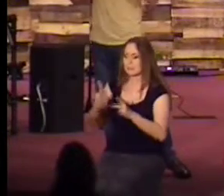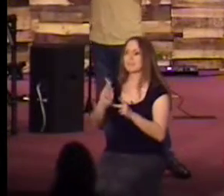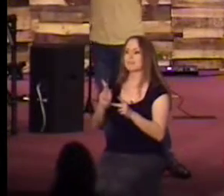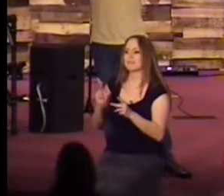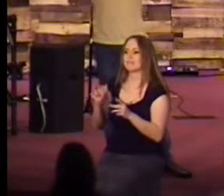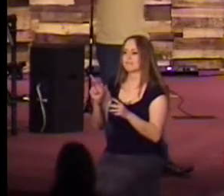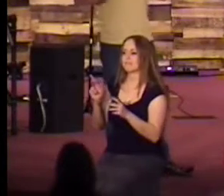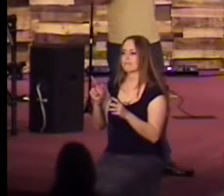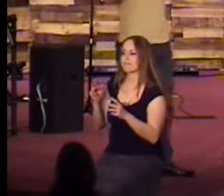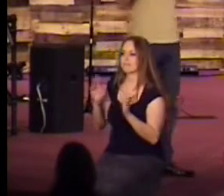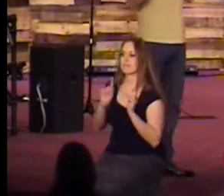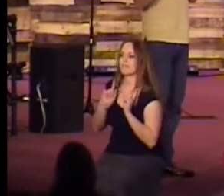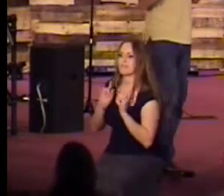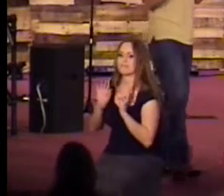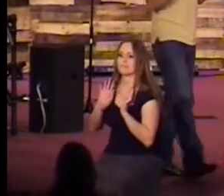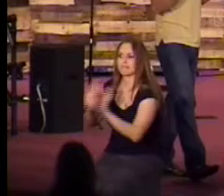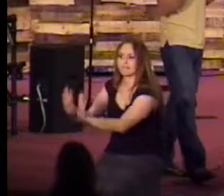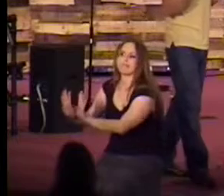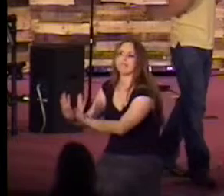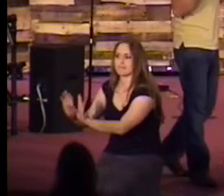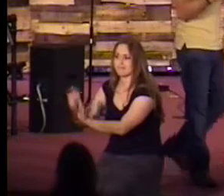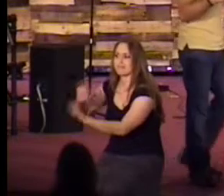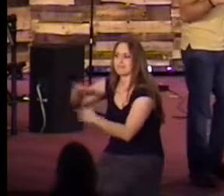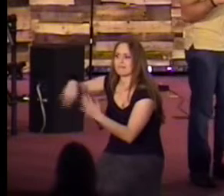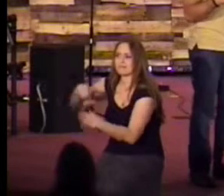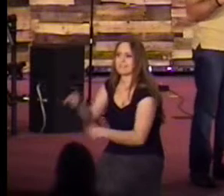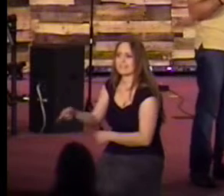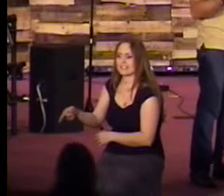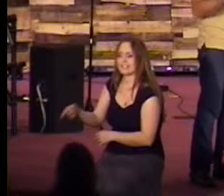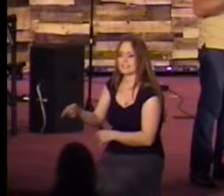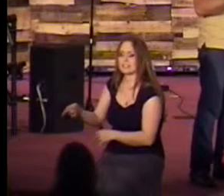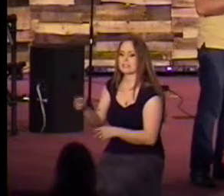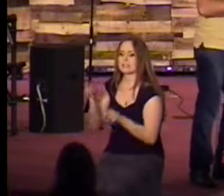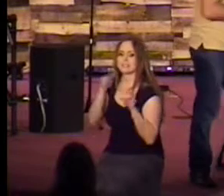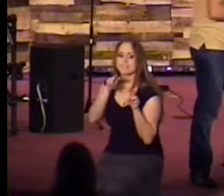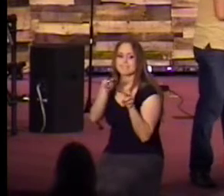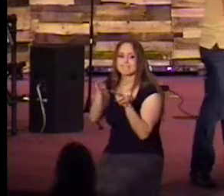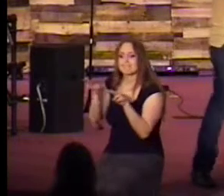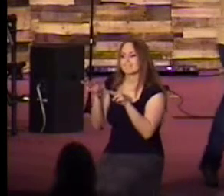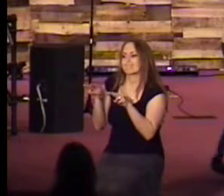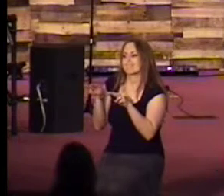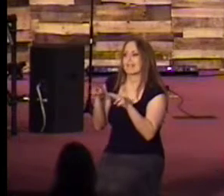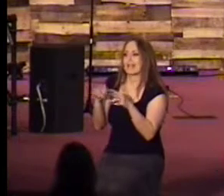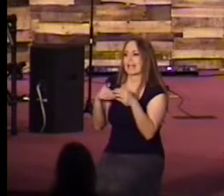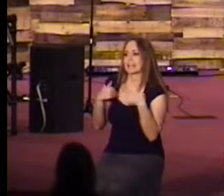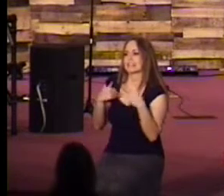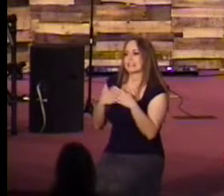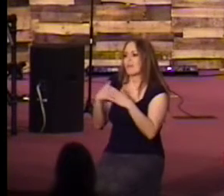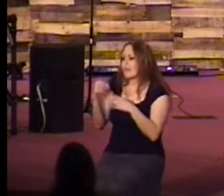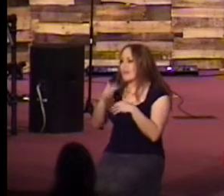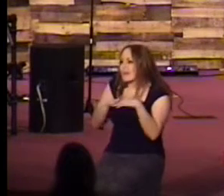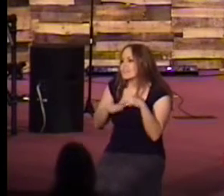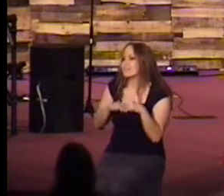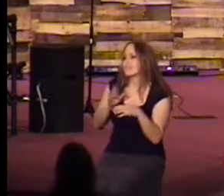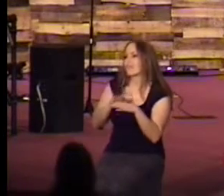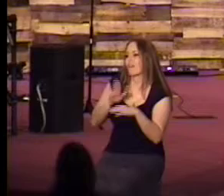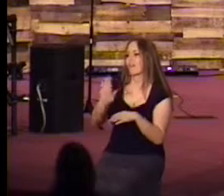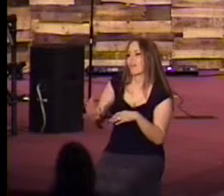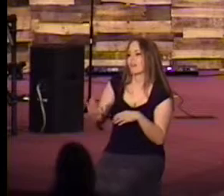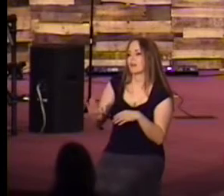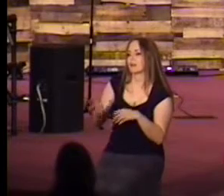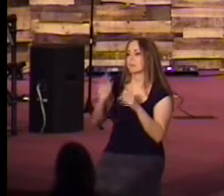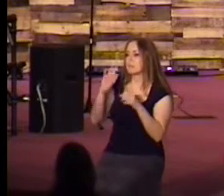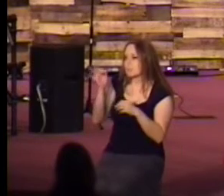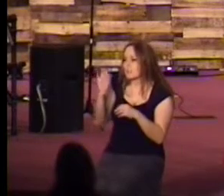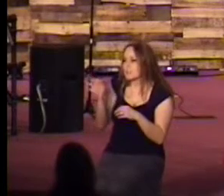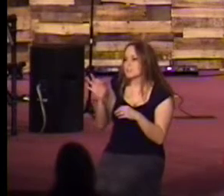him and he looks at them and he has compassion on them. And so he starts healing them and talking with them and preaching and ministering